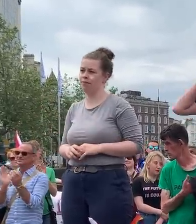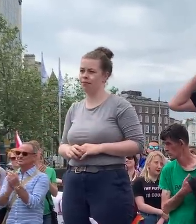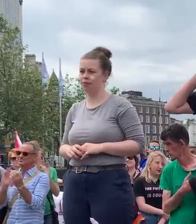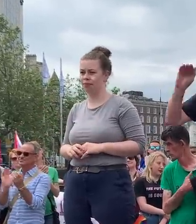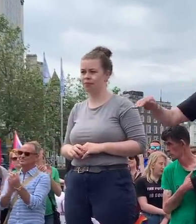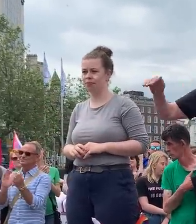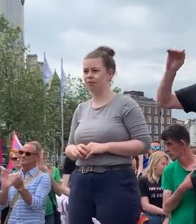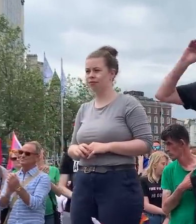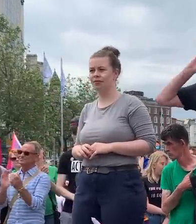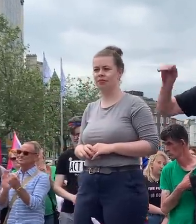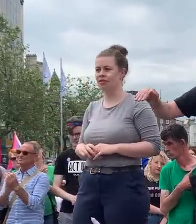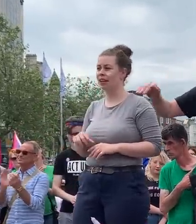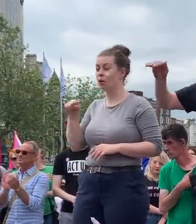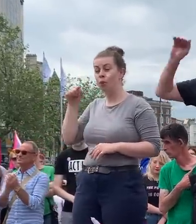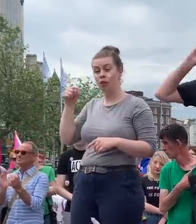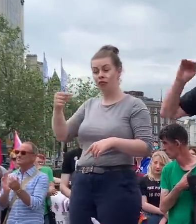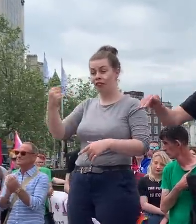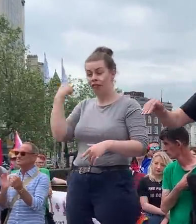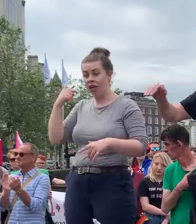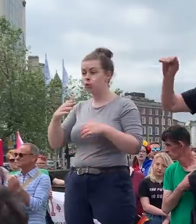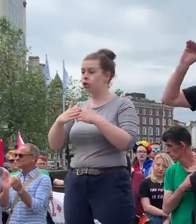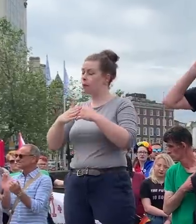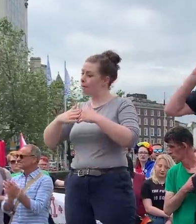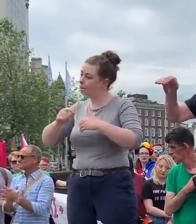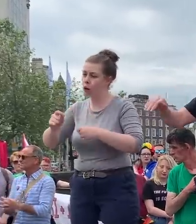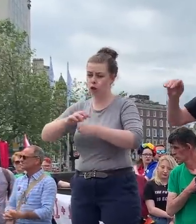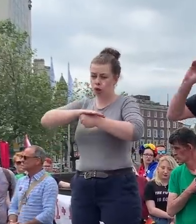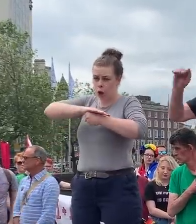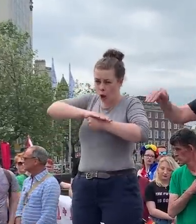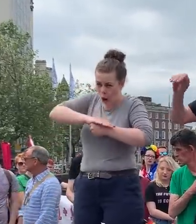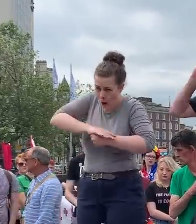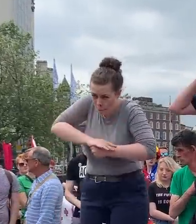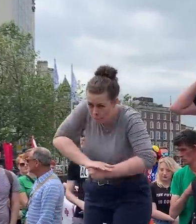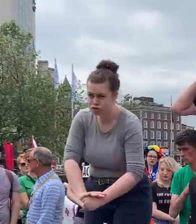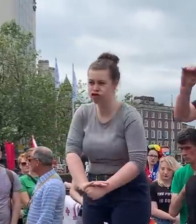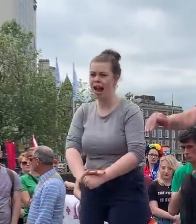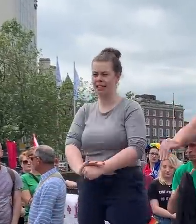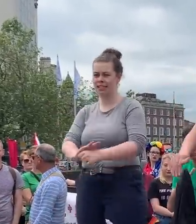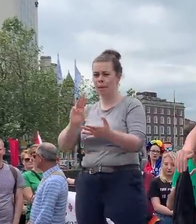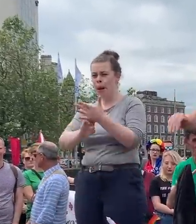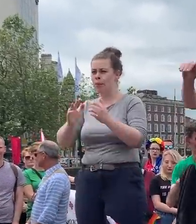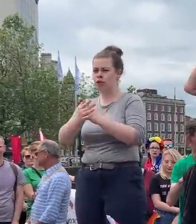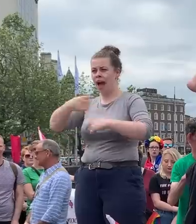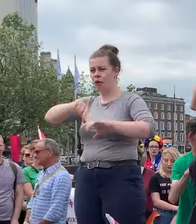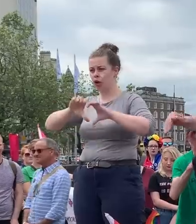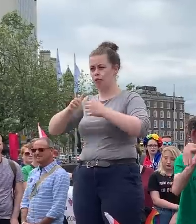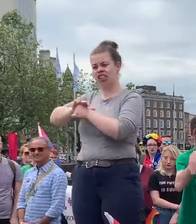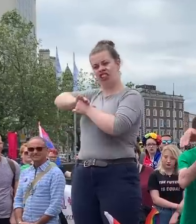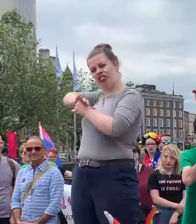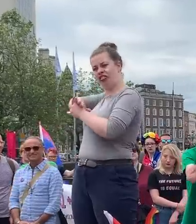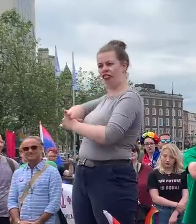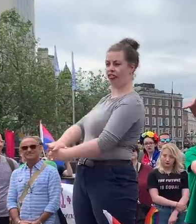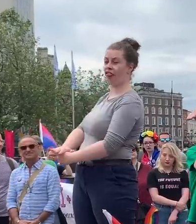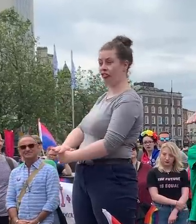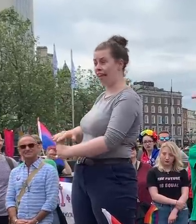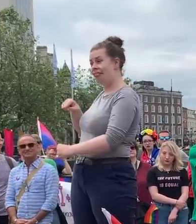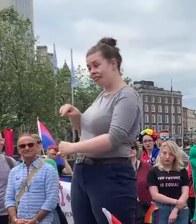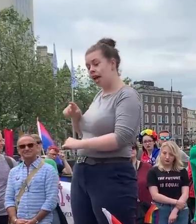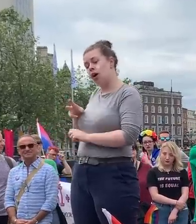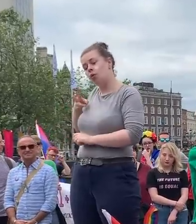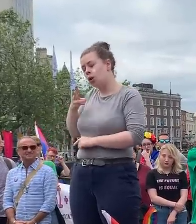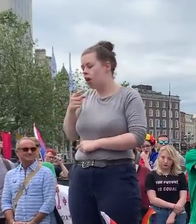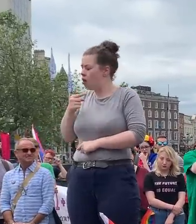which is the most oppressed and excluded members of our community. That is who will